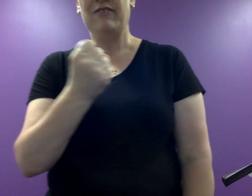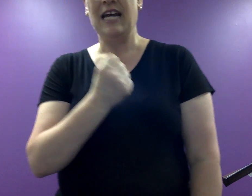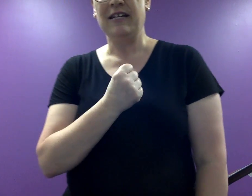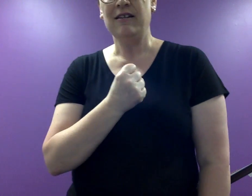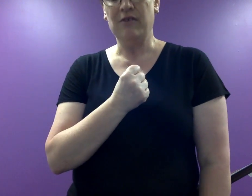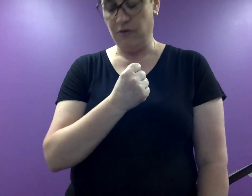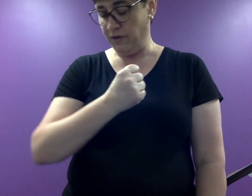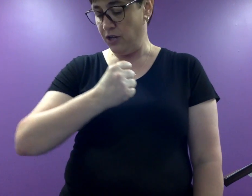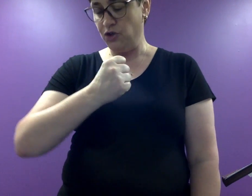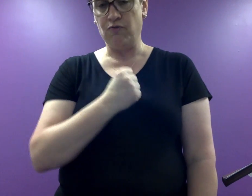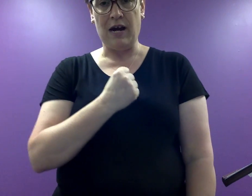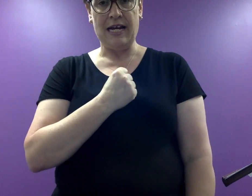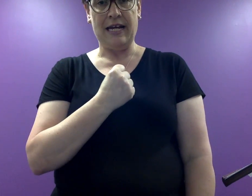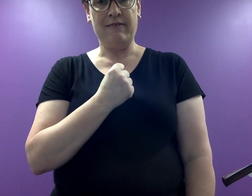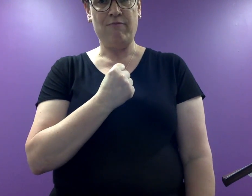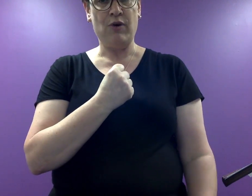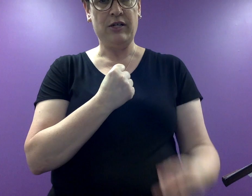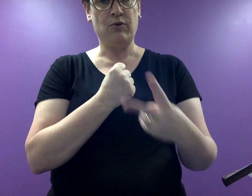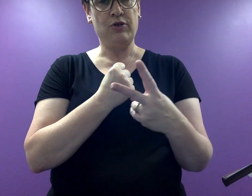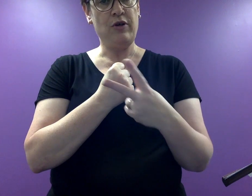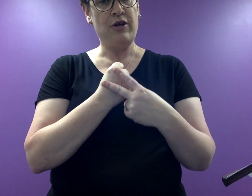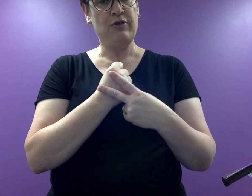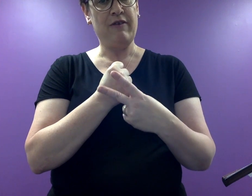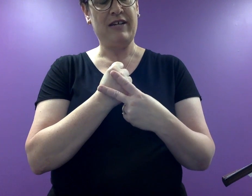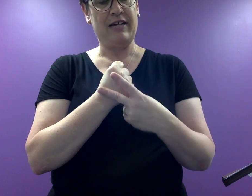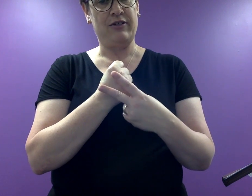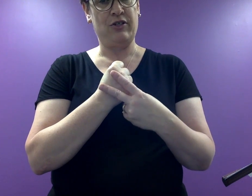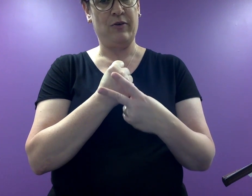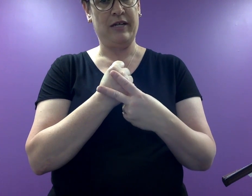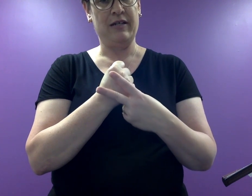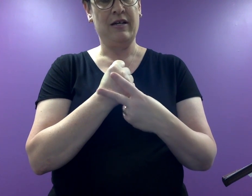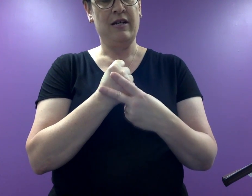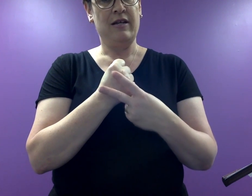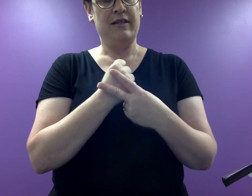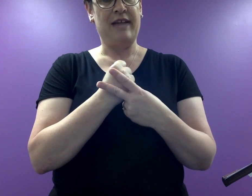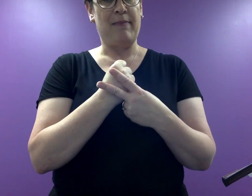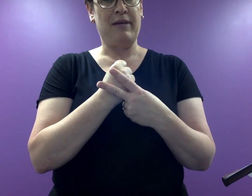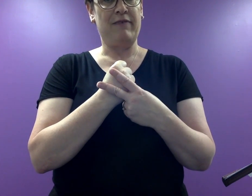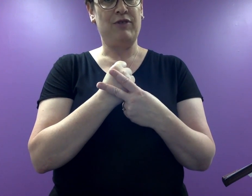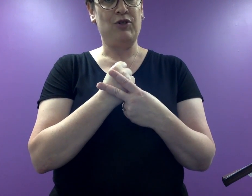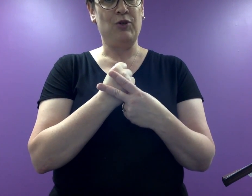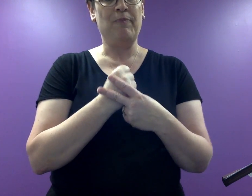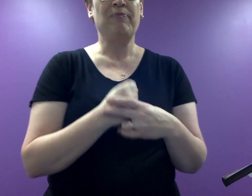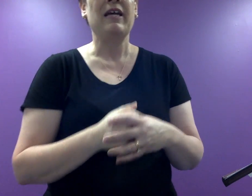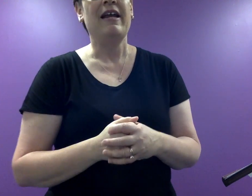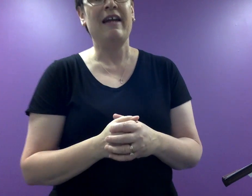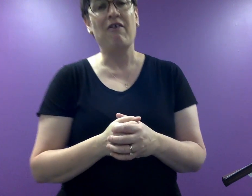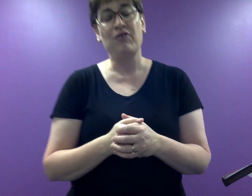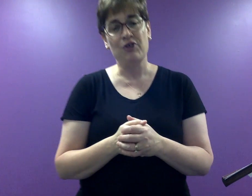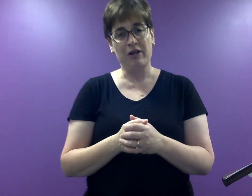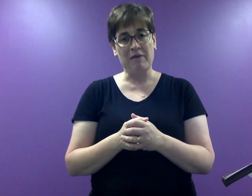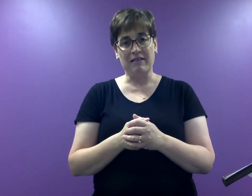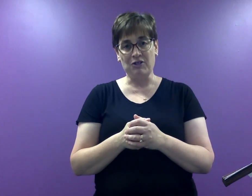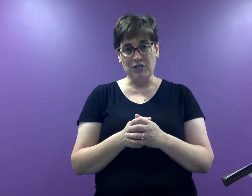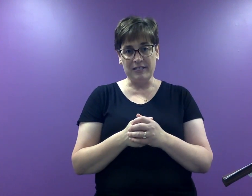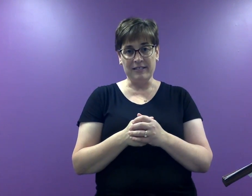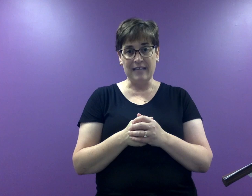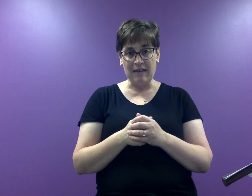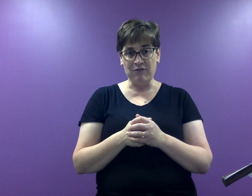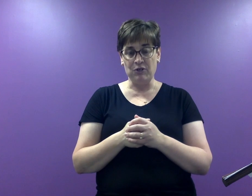left-handed, you've got your right hand pointing towards you, and your left hand is doing the tapping of the 2. Now, if you're talking about that Jesus saved you,